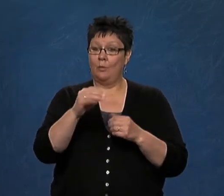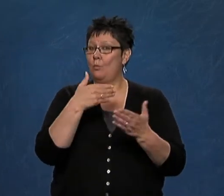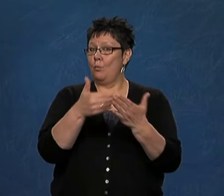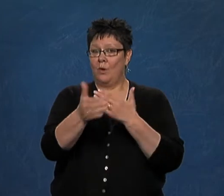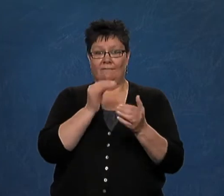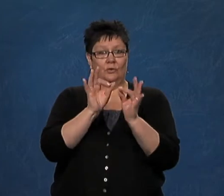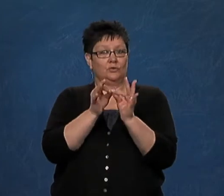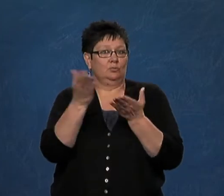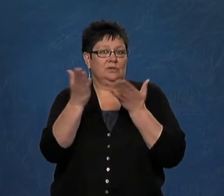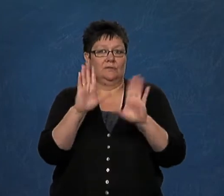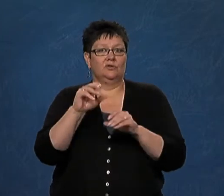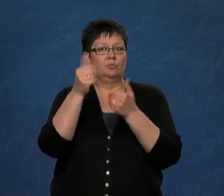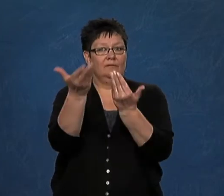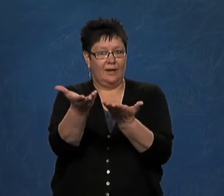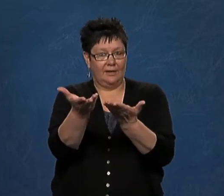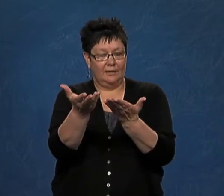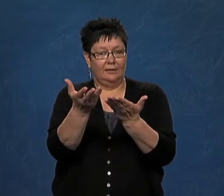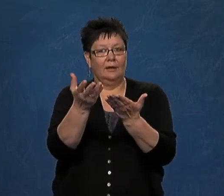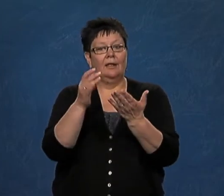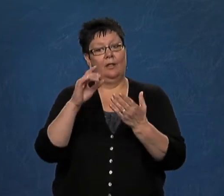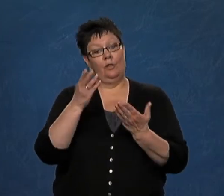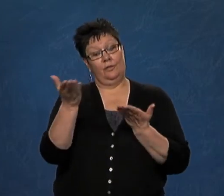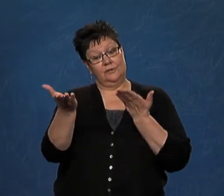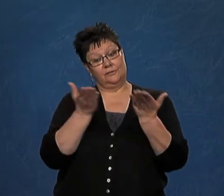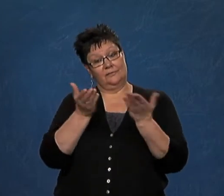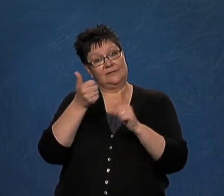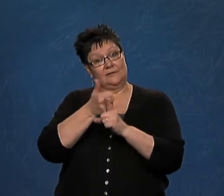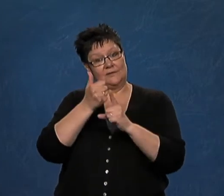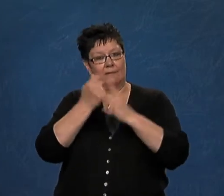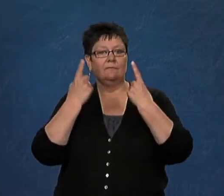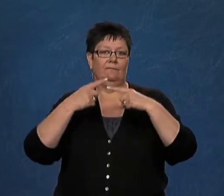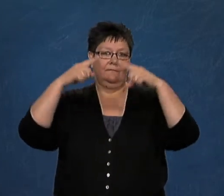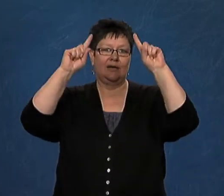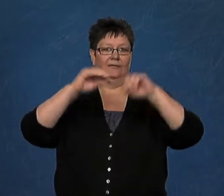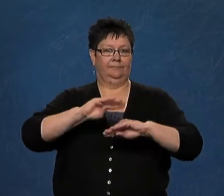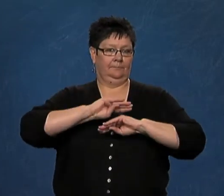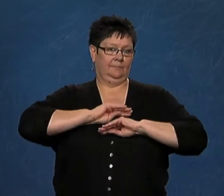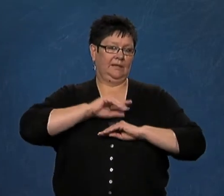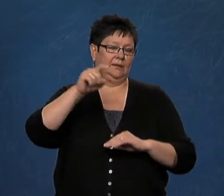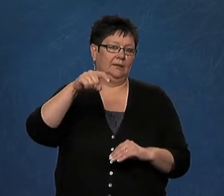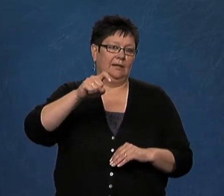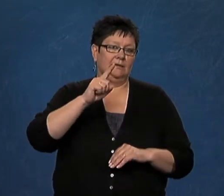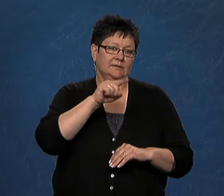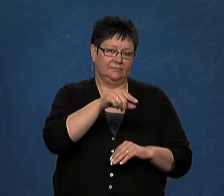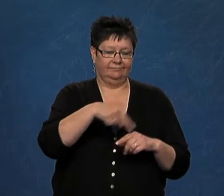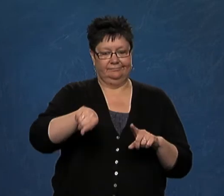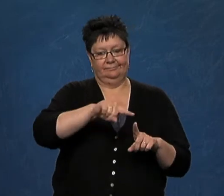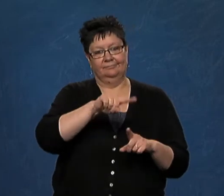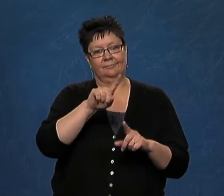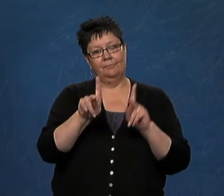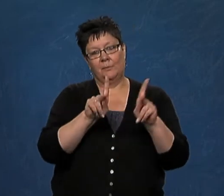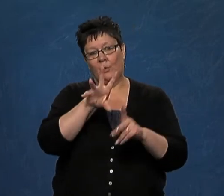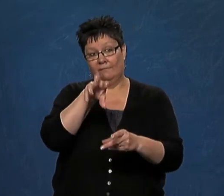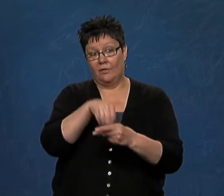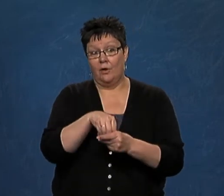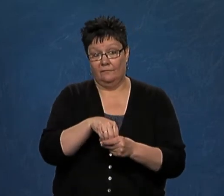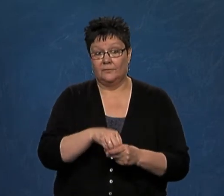to ensure that whatever interpreting services are being provided, that the services are effective and meets the needs of the